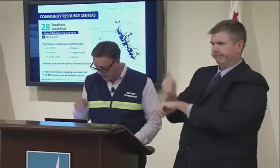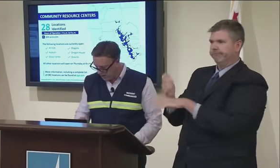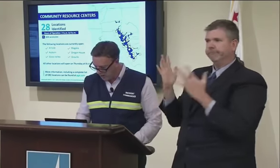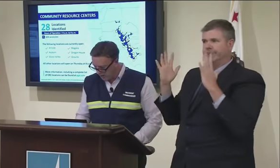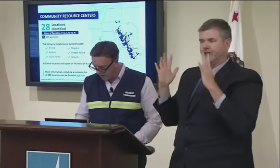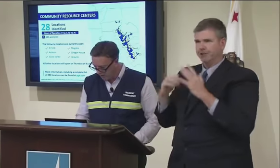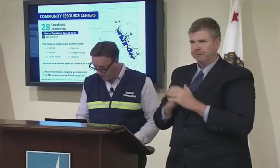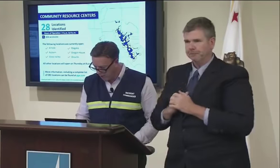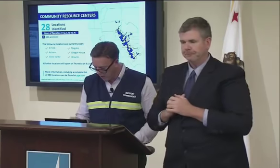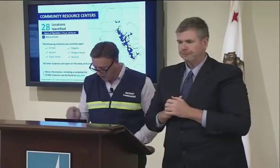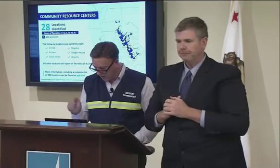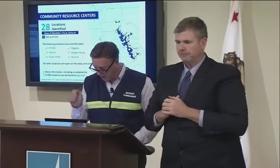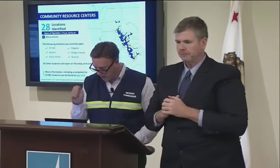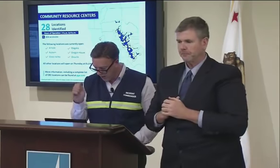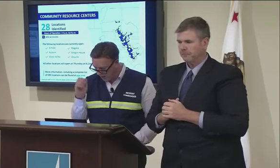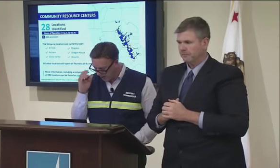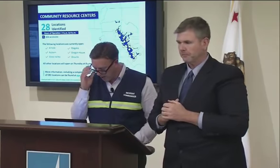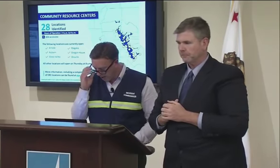p.m. So